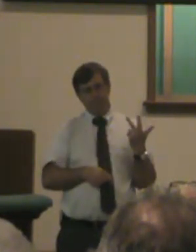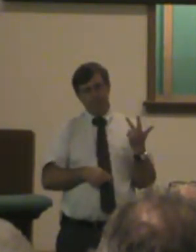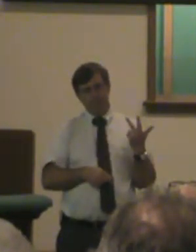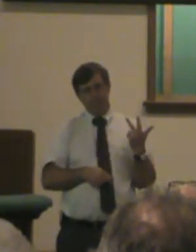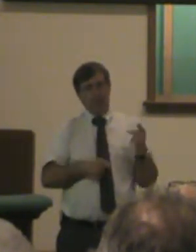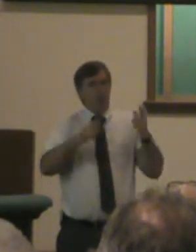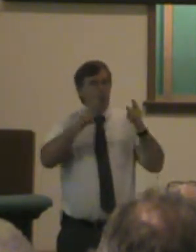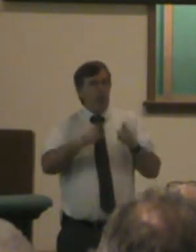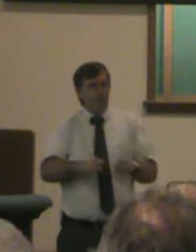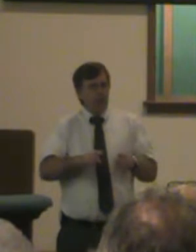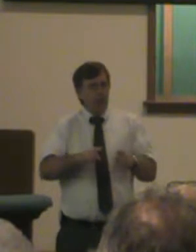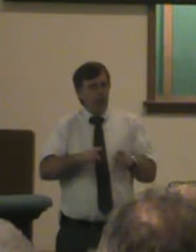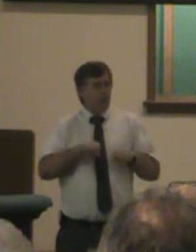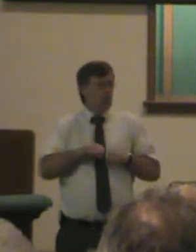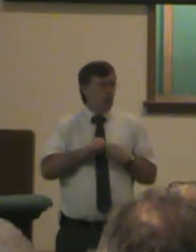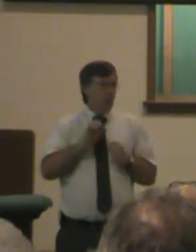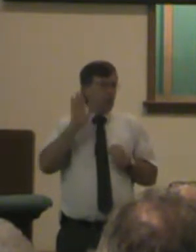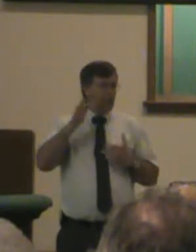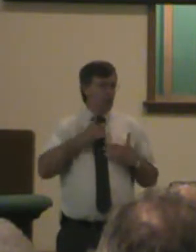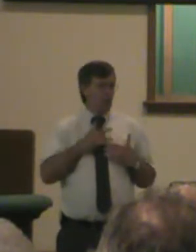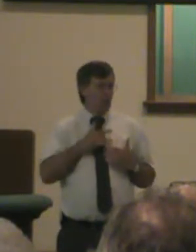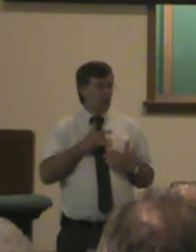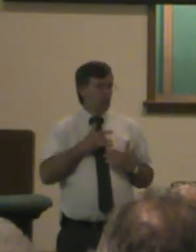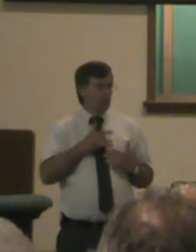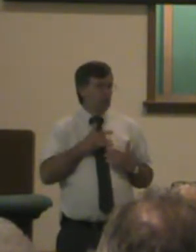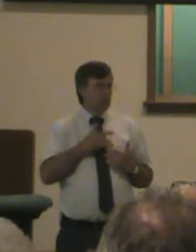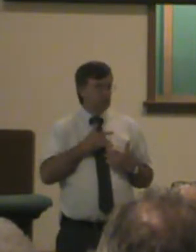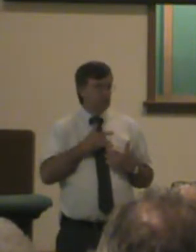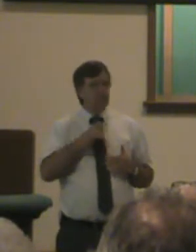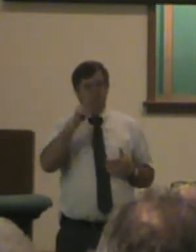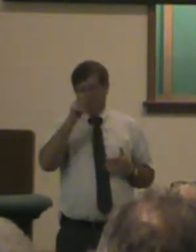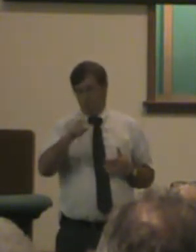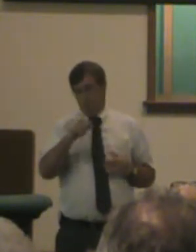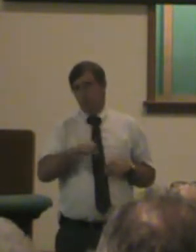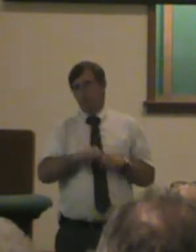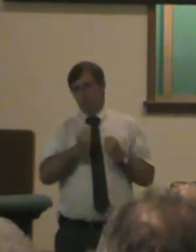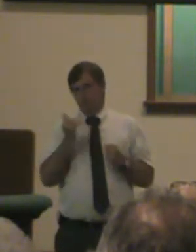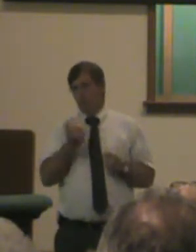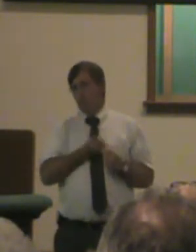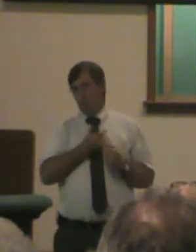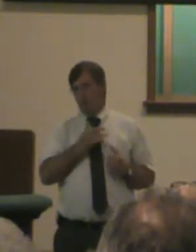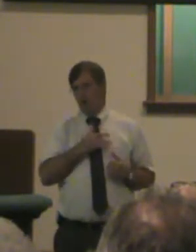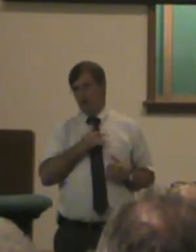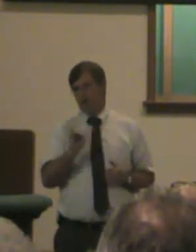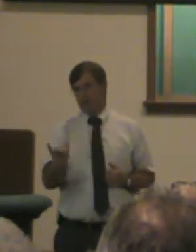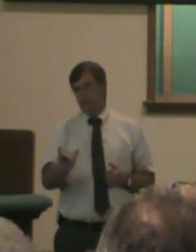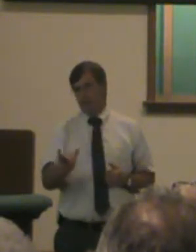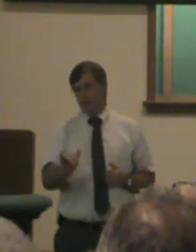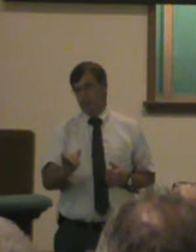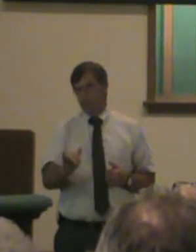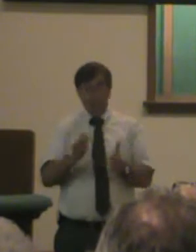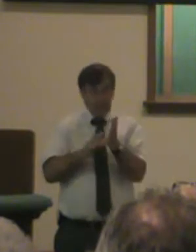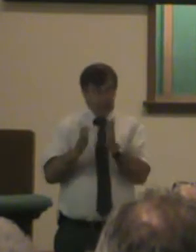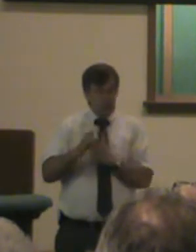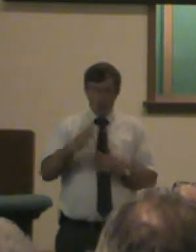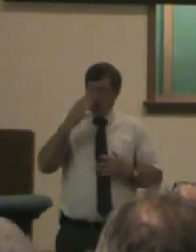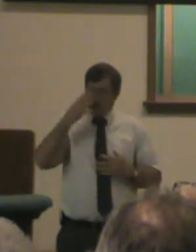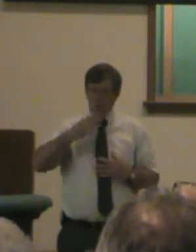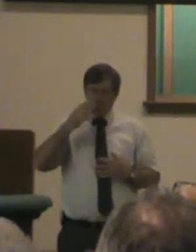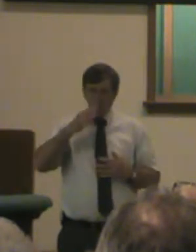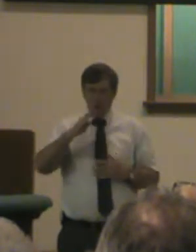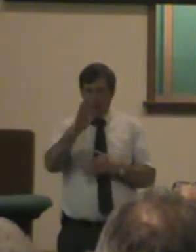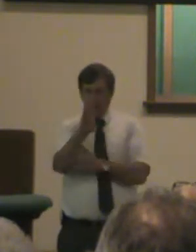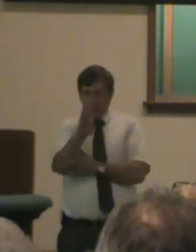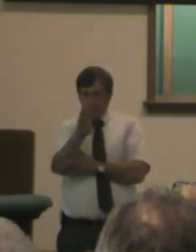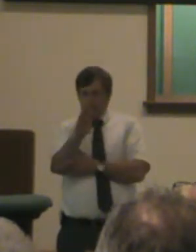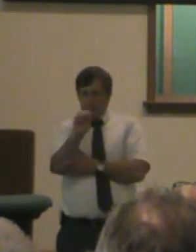that broke his heart ought to break our heart. He didn't cry basal tears